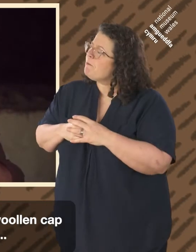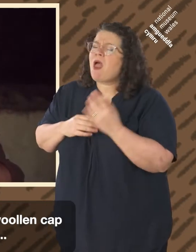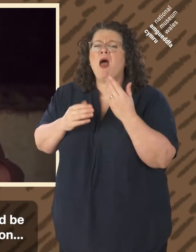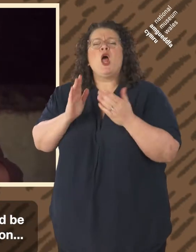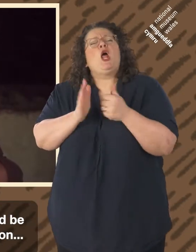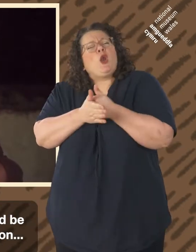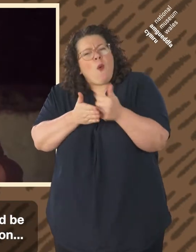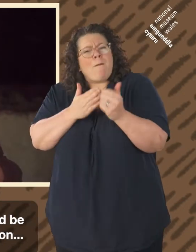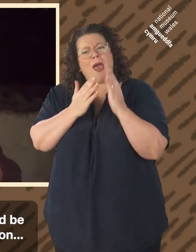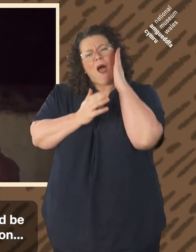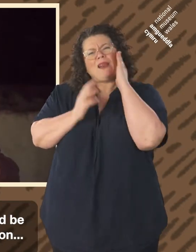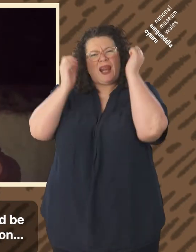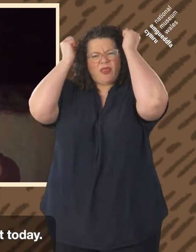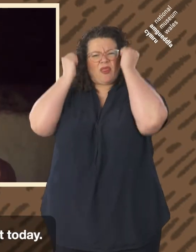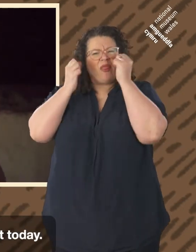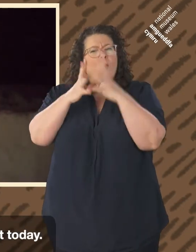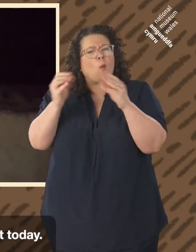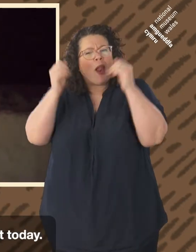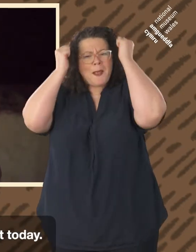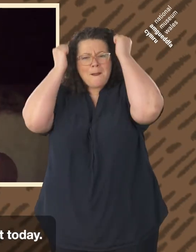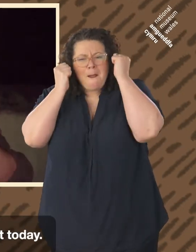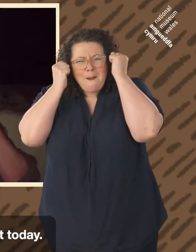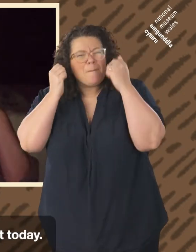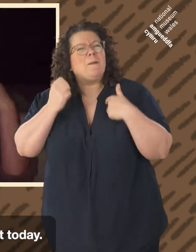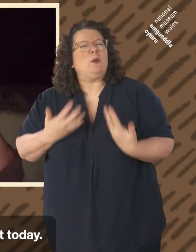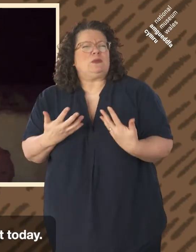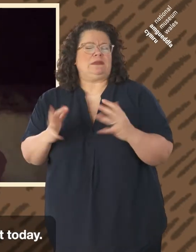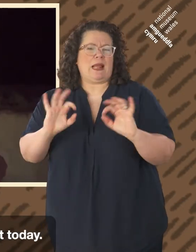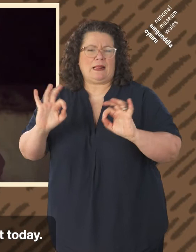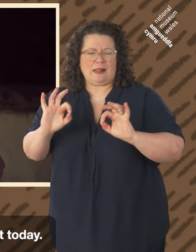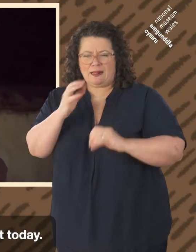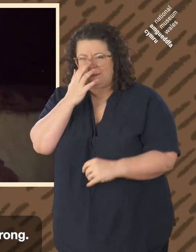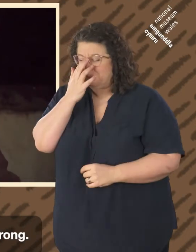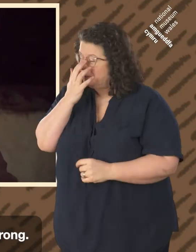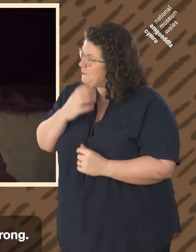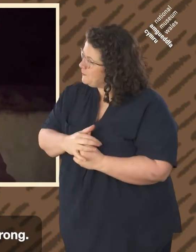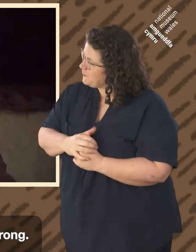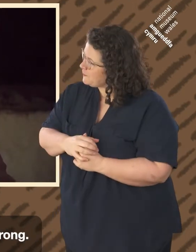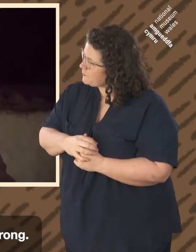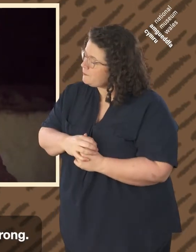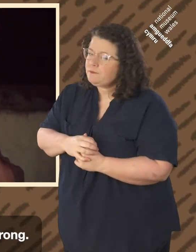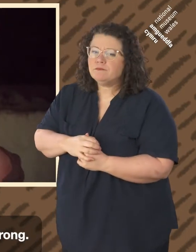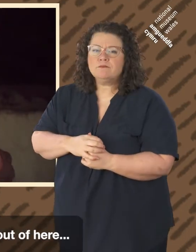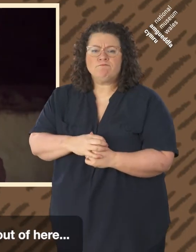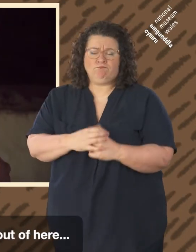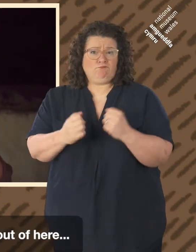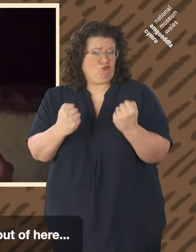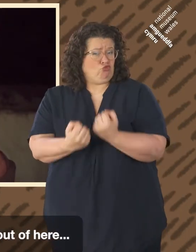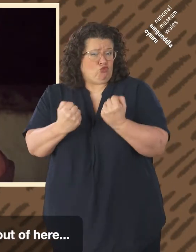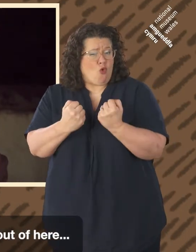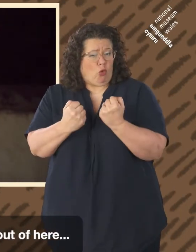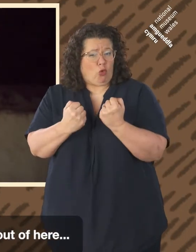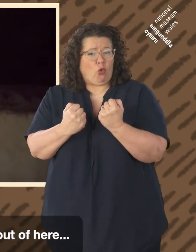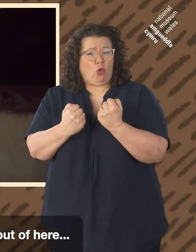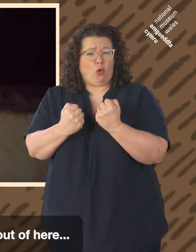cap underneath, and that would be added protection, but I don't need it today. It's very, very strong. I